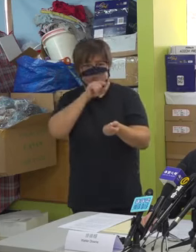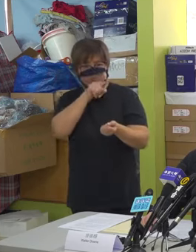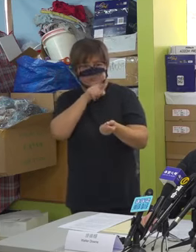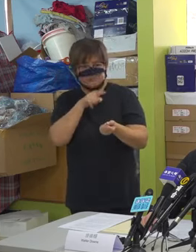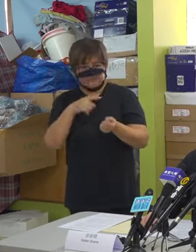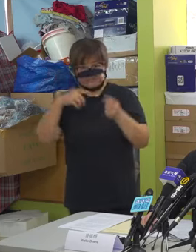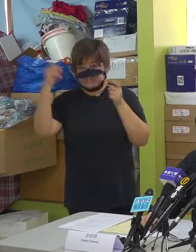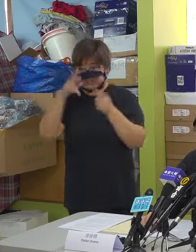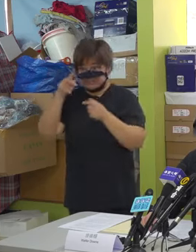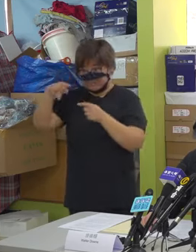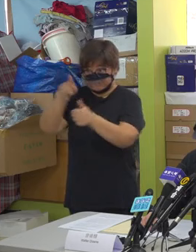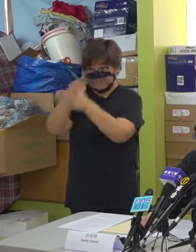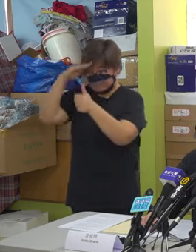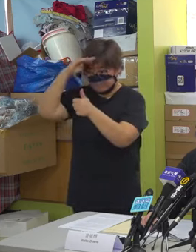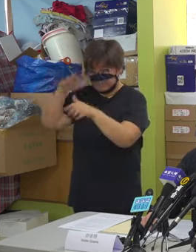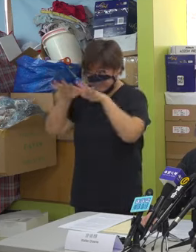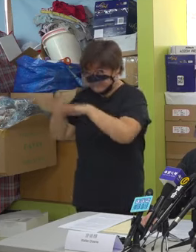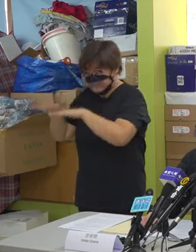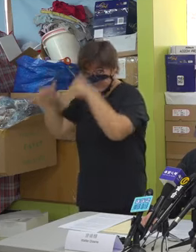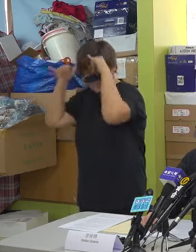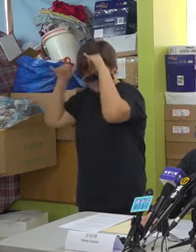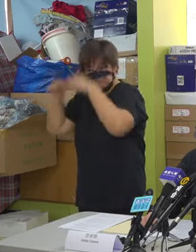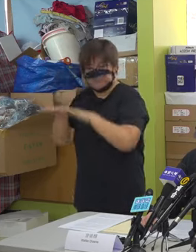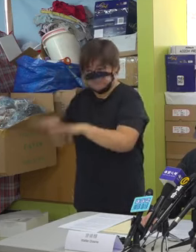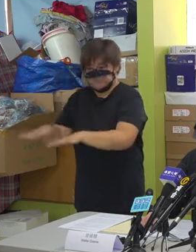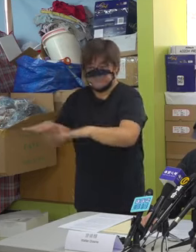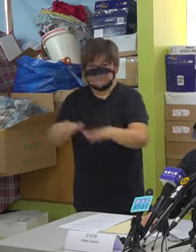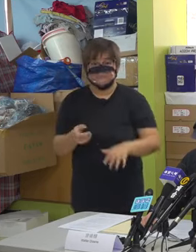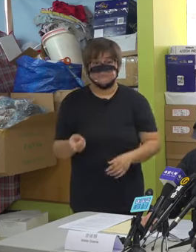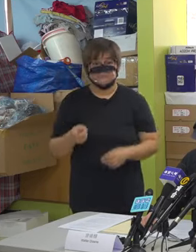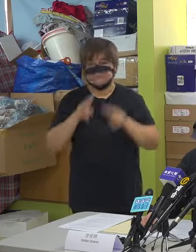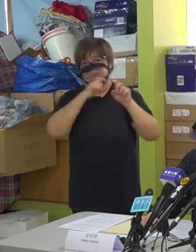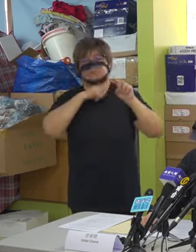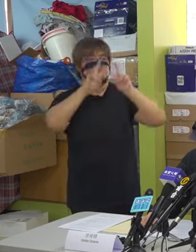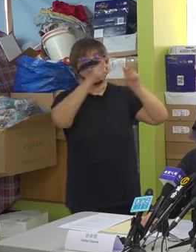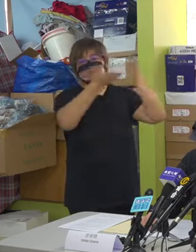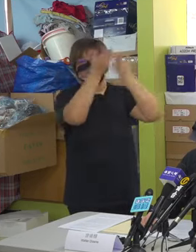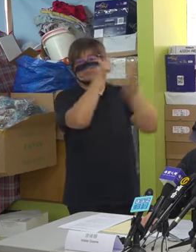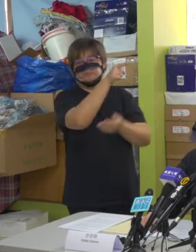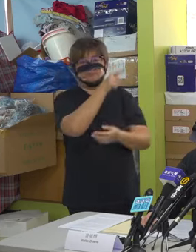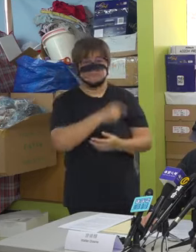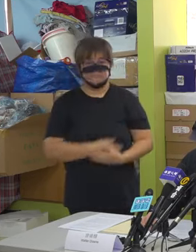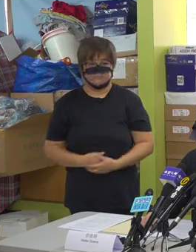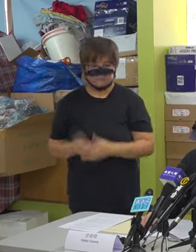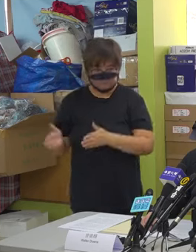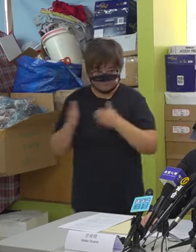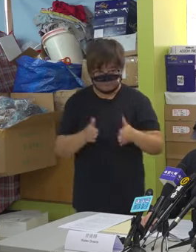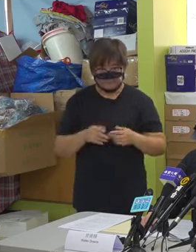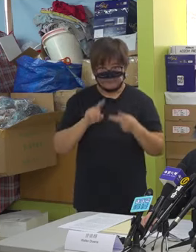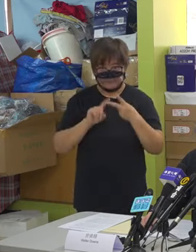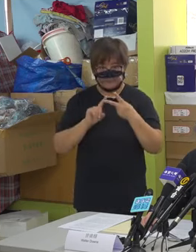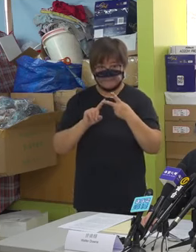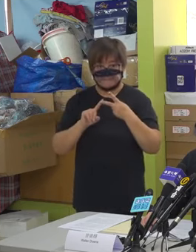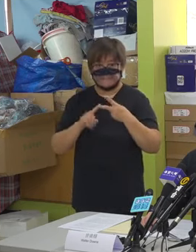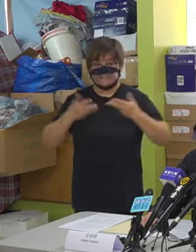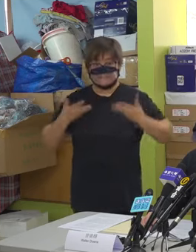problems through violence. The second issue is to be addressed instead the Hong Kong police force has now rendered Hong Kong